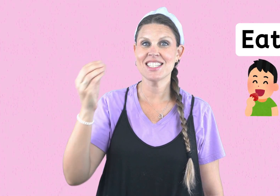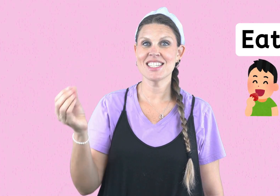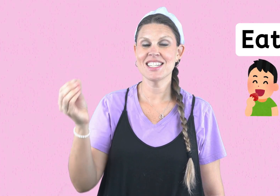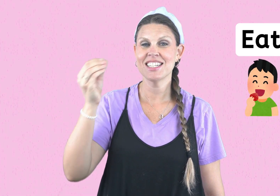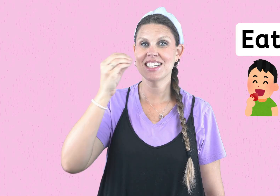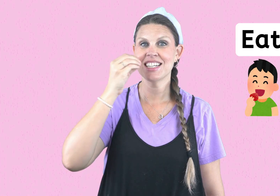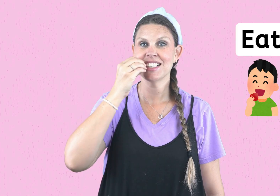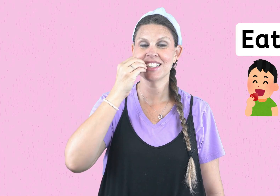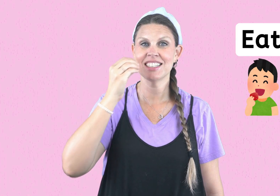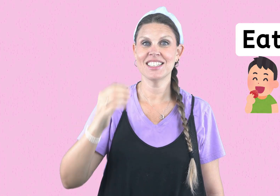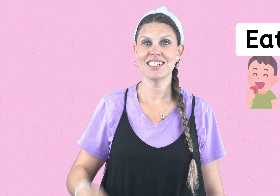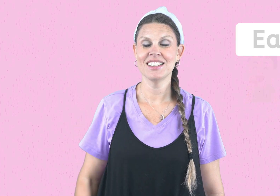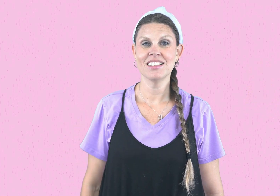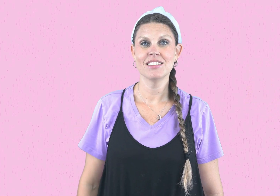eat.